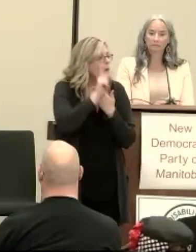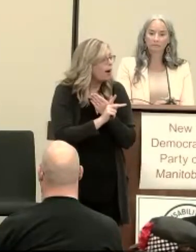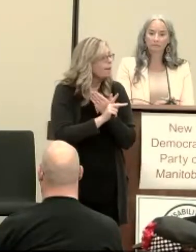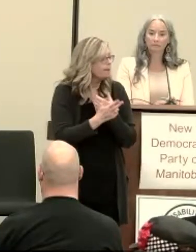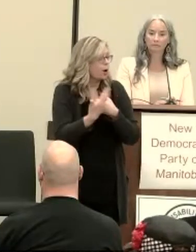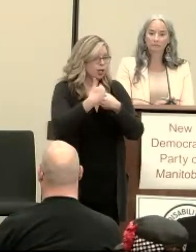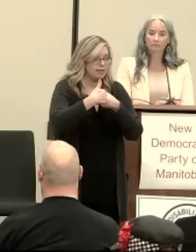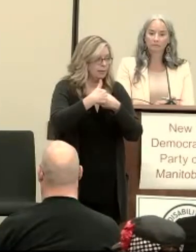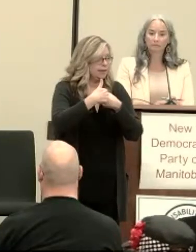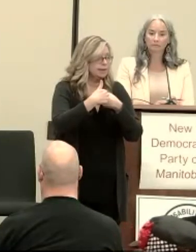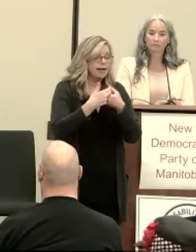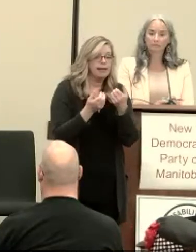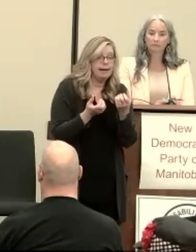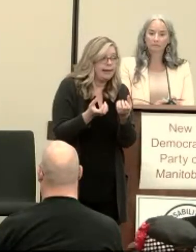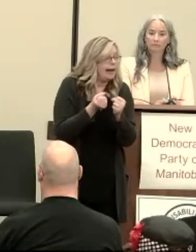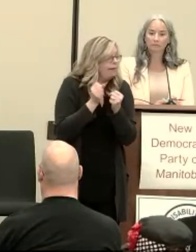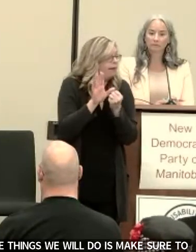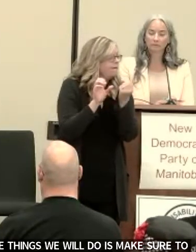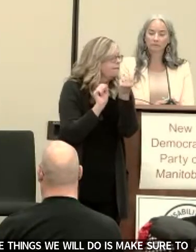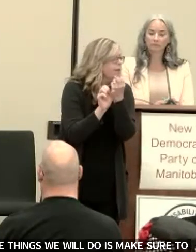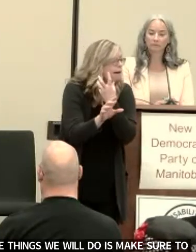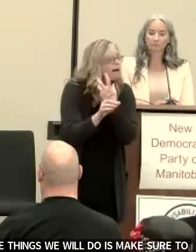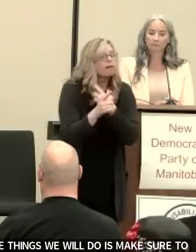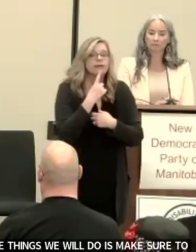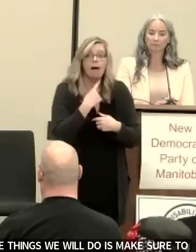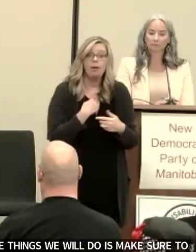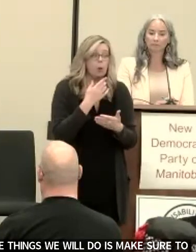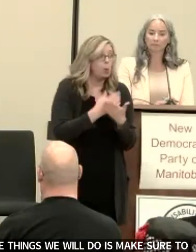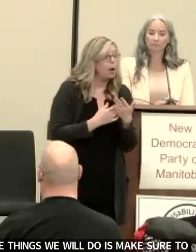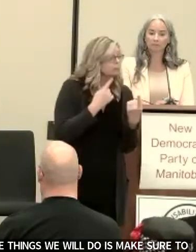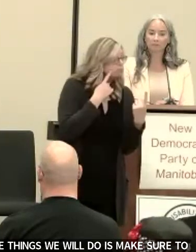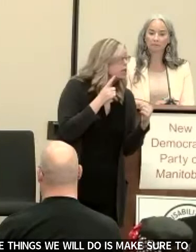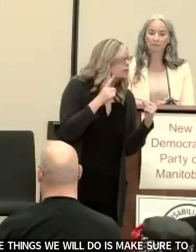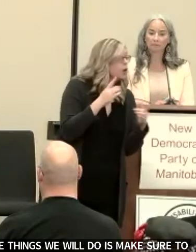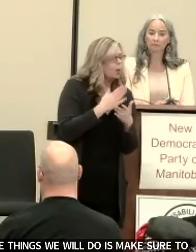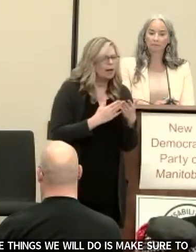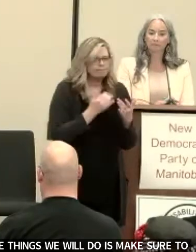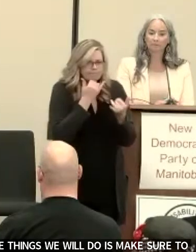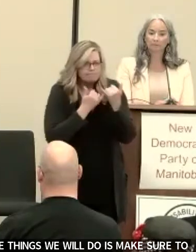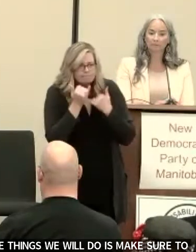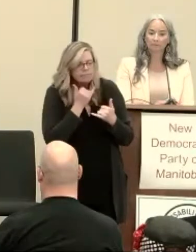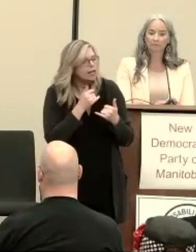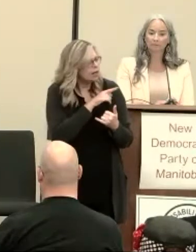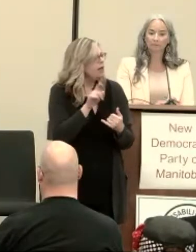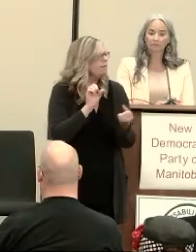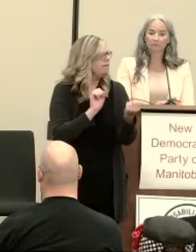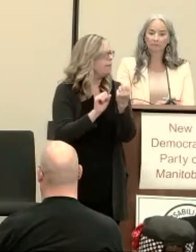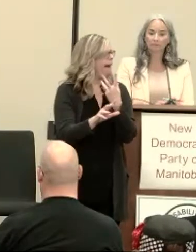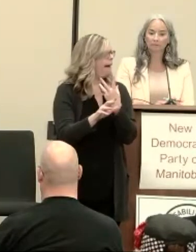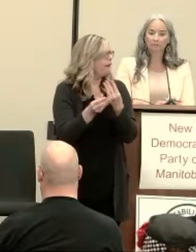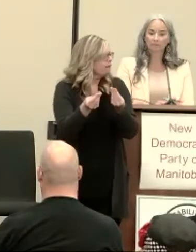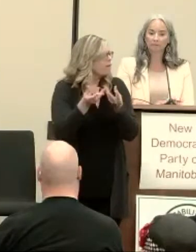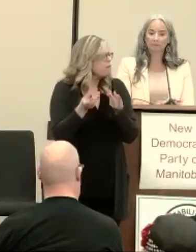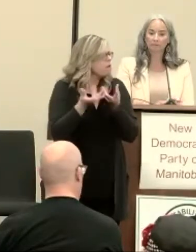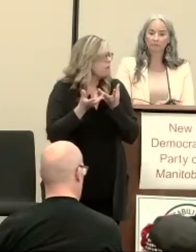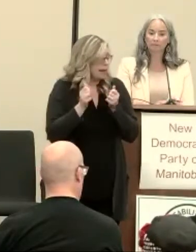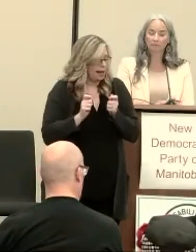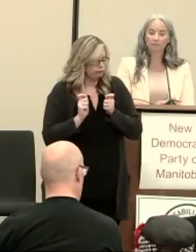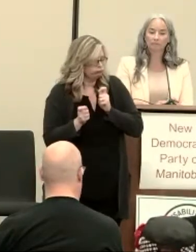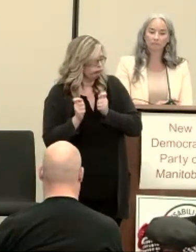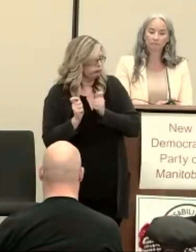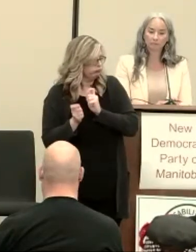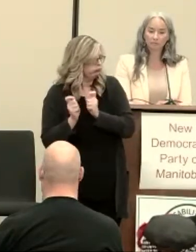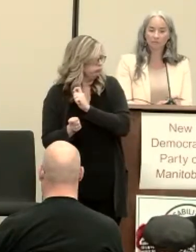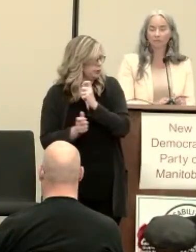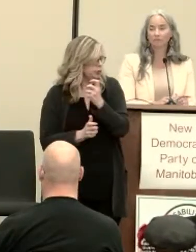get feedback, to see what's working, to see where there are breakdowns and so we can dynamically adjust the program to make